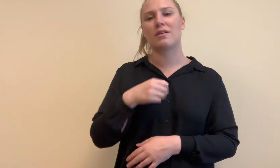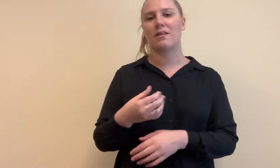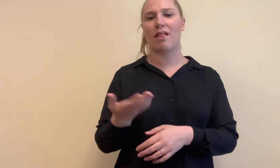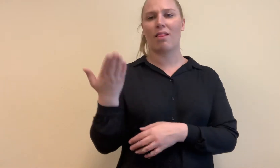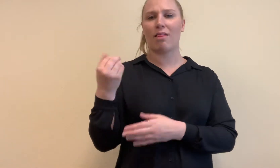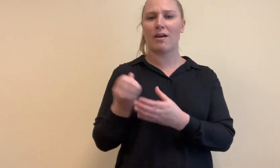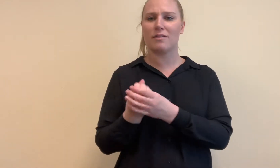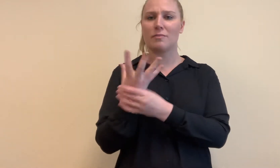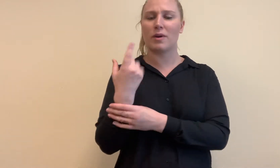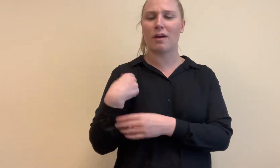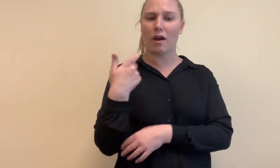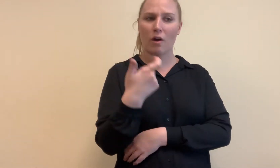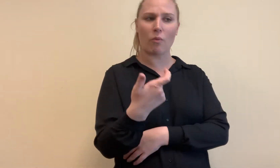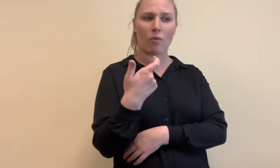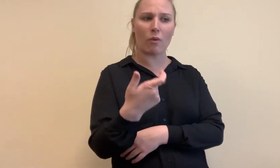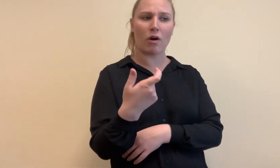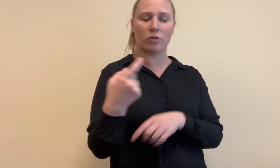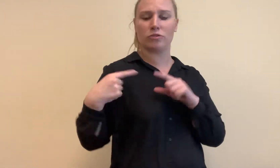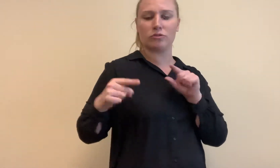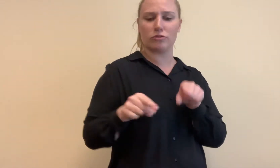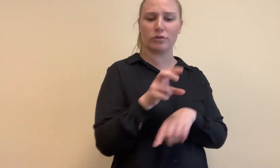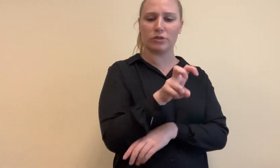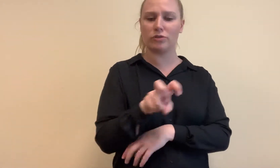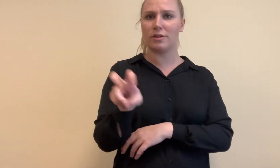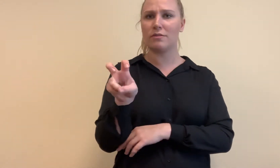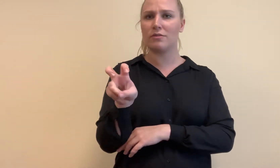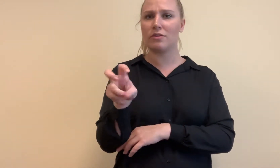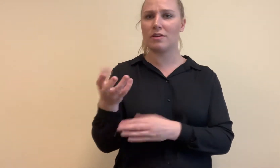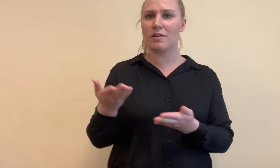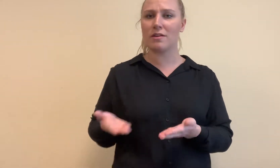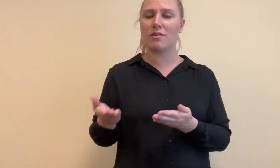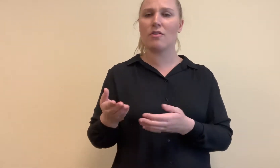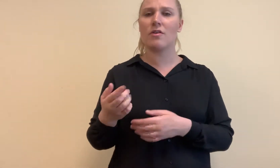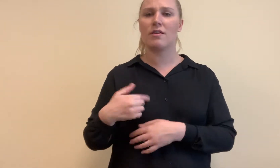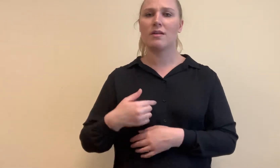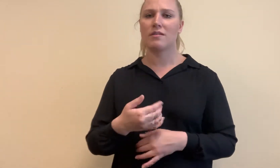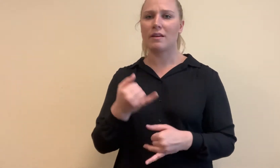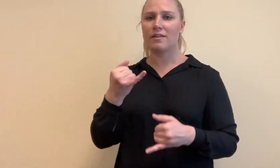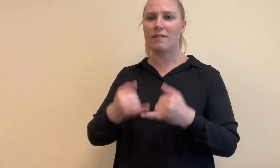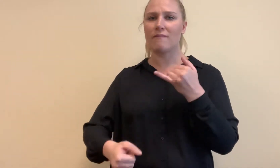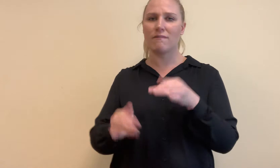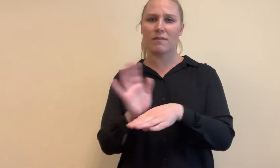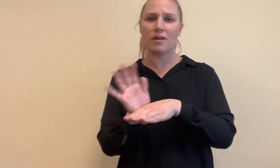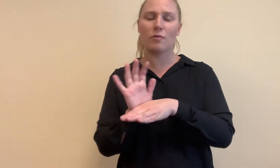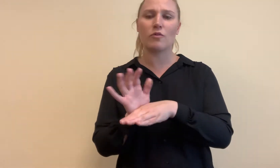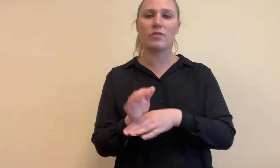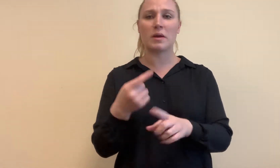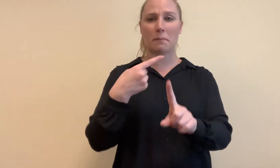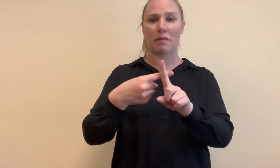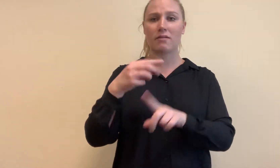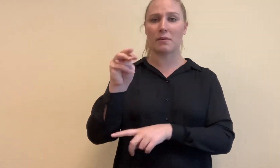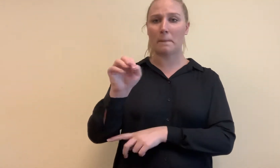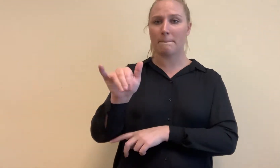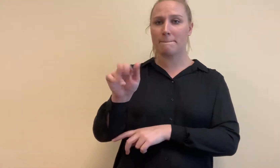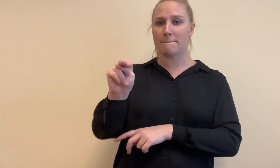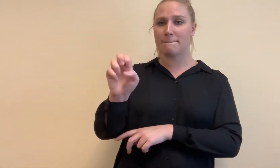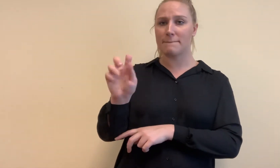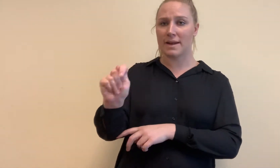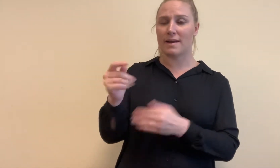last spring, and to see the final project, and MindNet has it up on their website right on the front page, is truly one of the highlights so far in